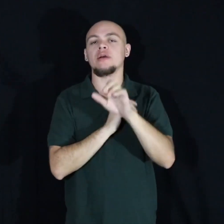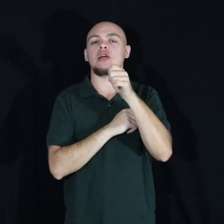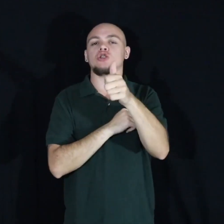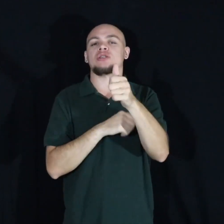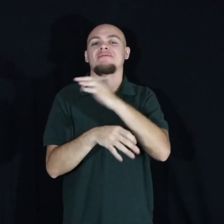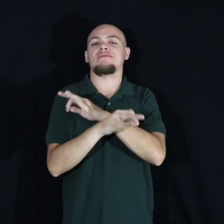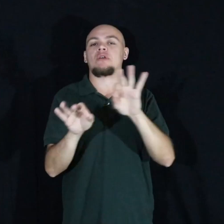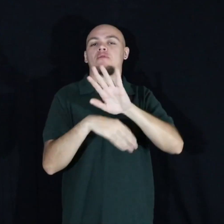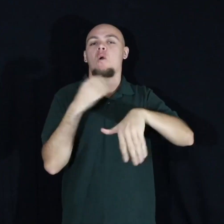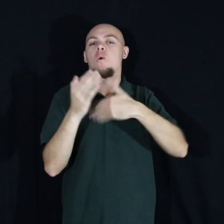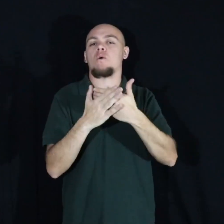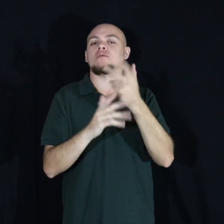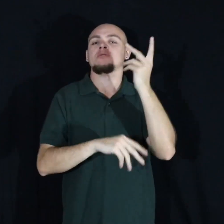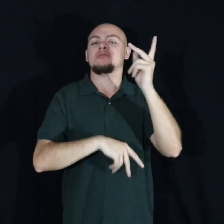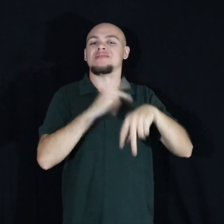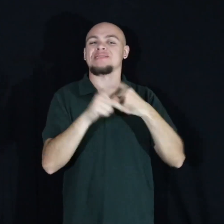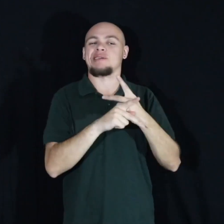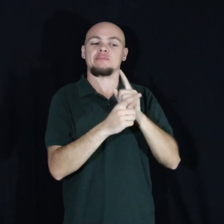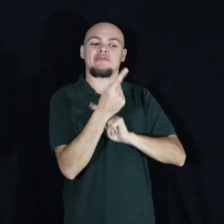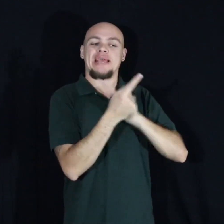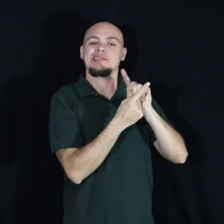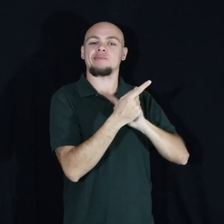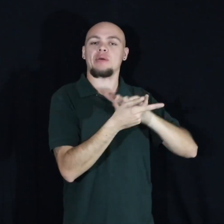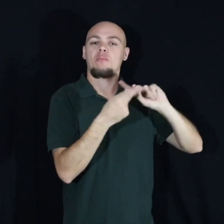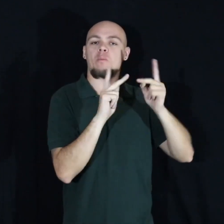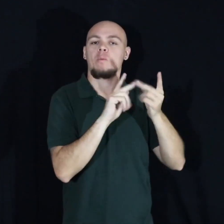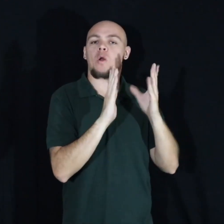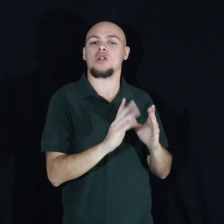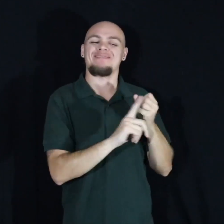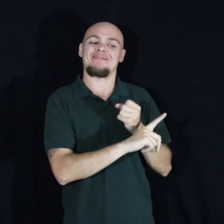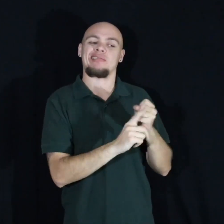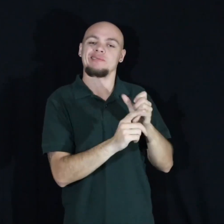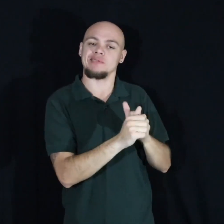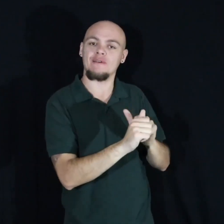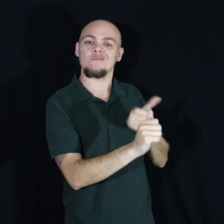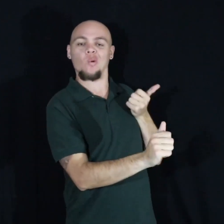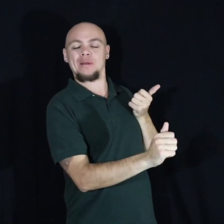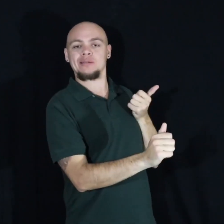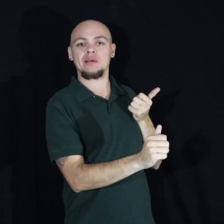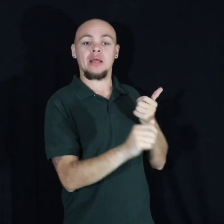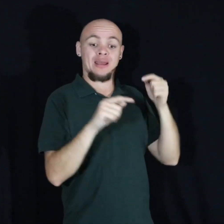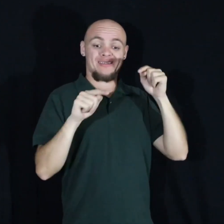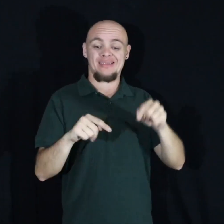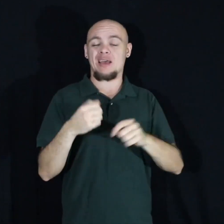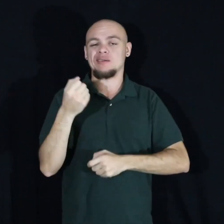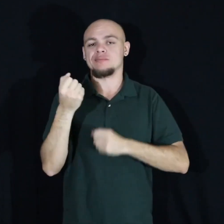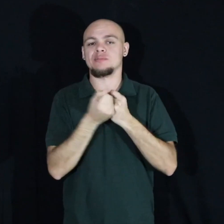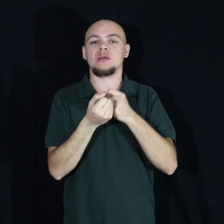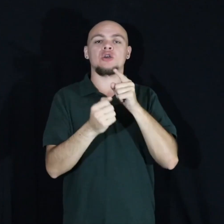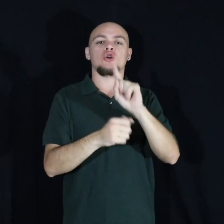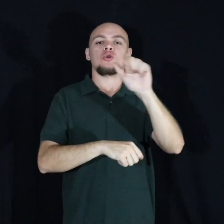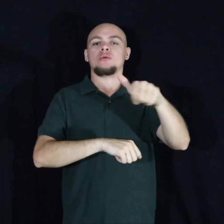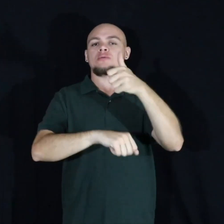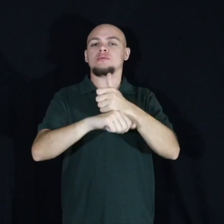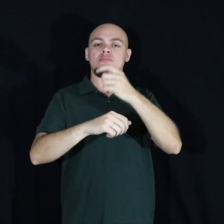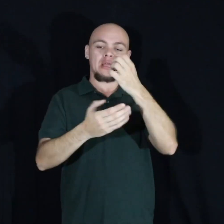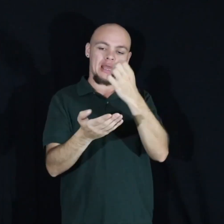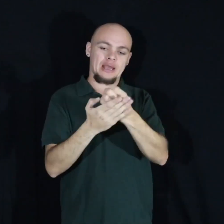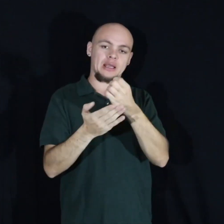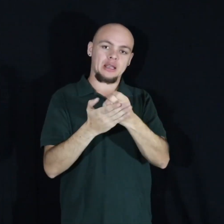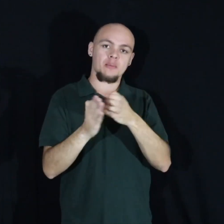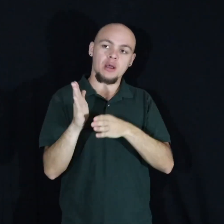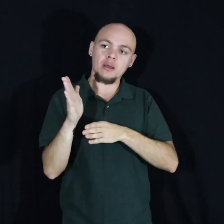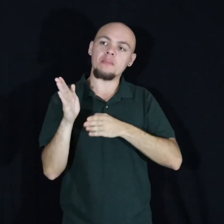yourself from all forms of intimate partner violence. I believe that in doing this, you will be set on an economic path